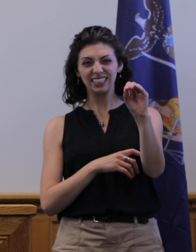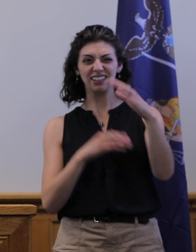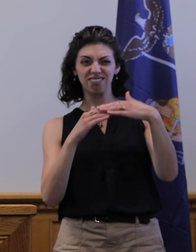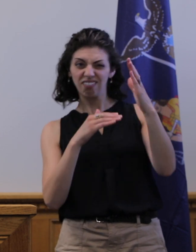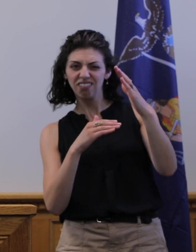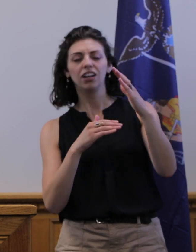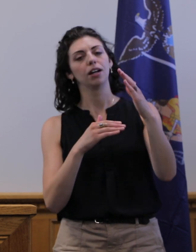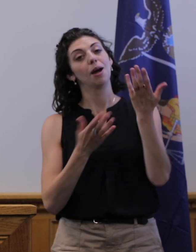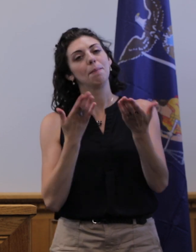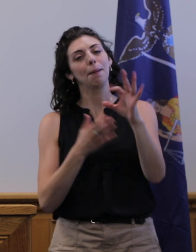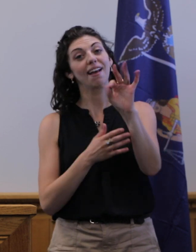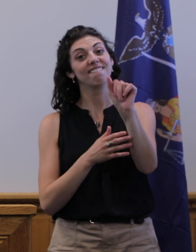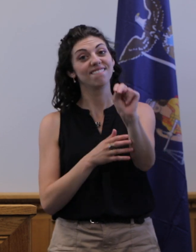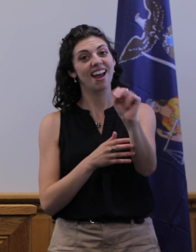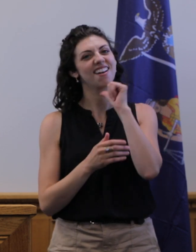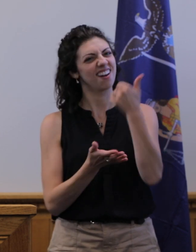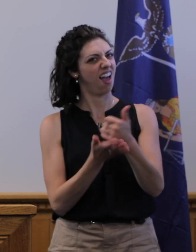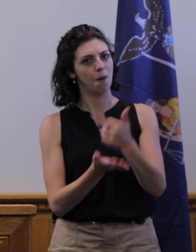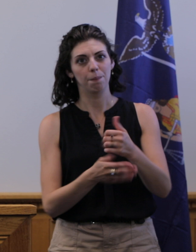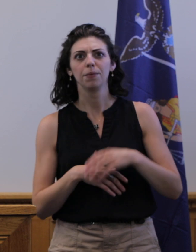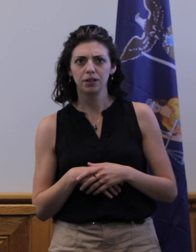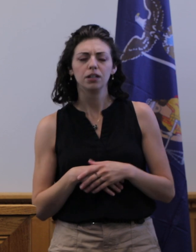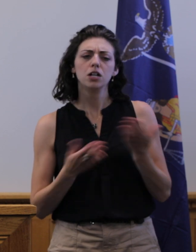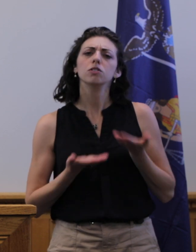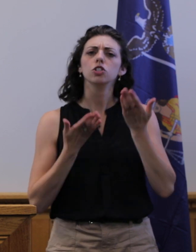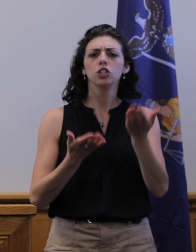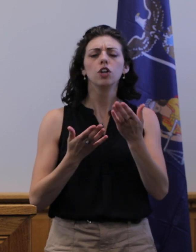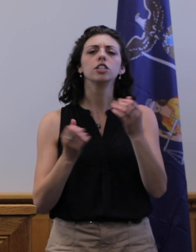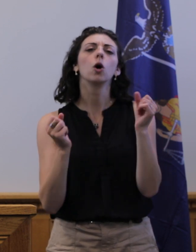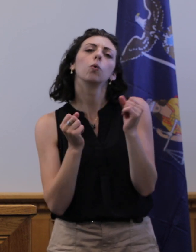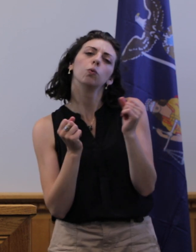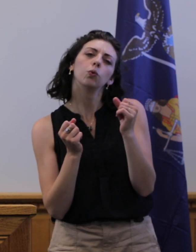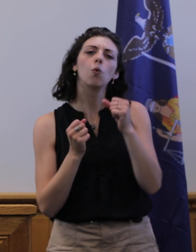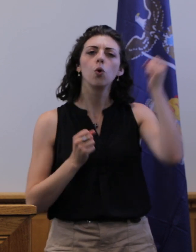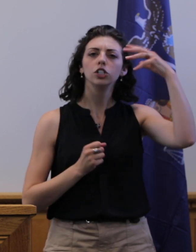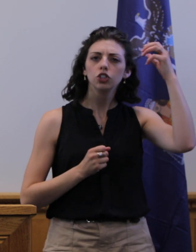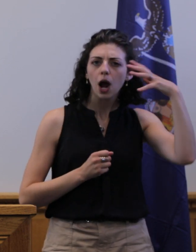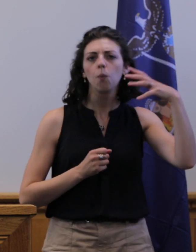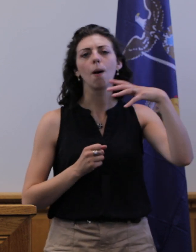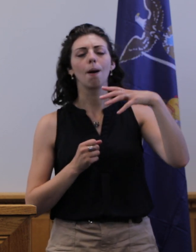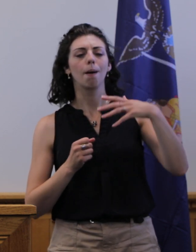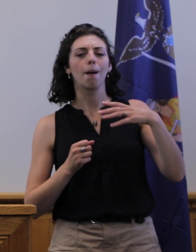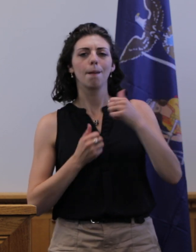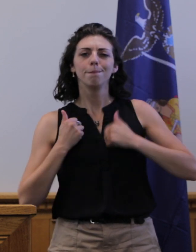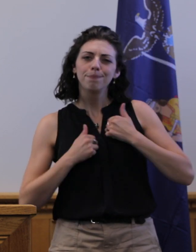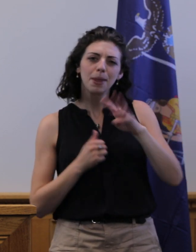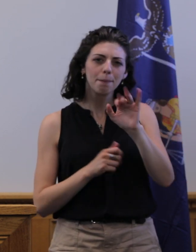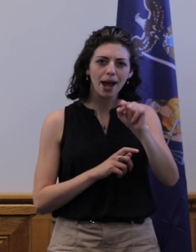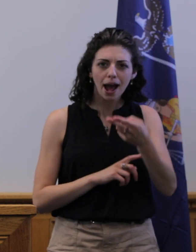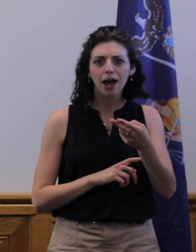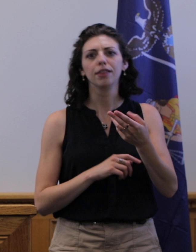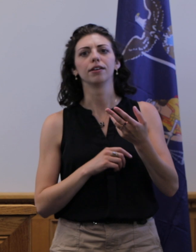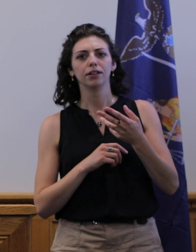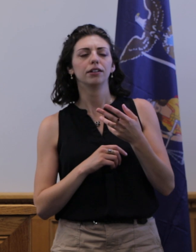cool you. Take a dip in the pool, take a cool shower or bath, or move to an air-conditioned place is a much better way to